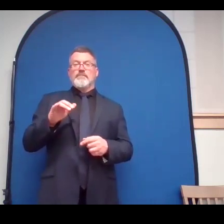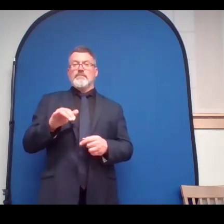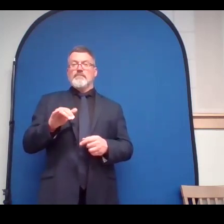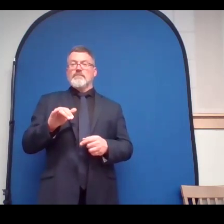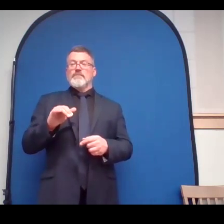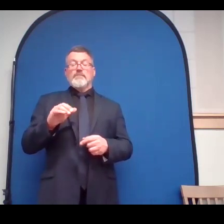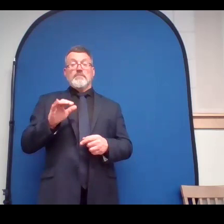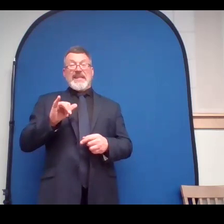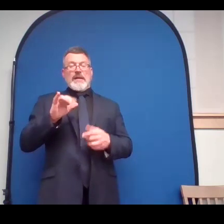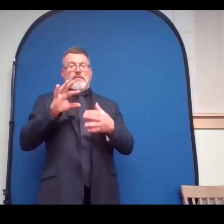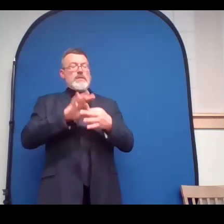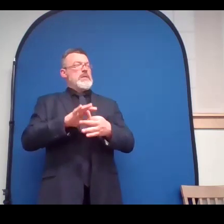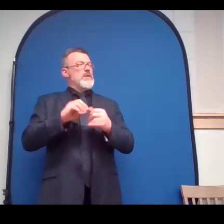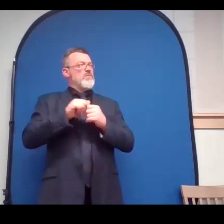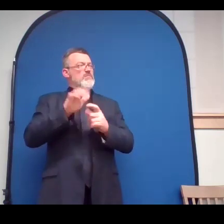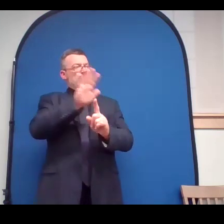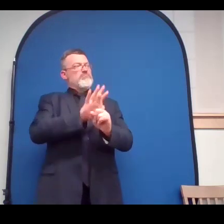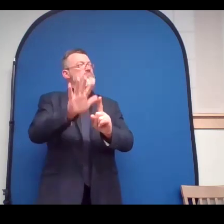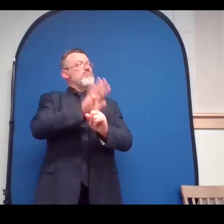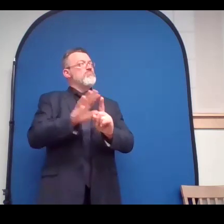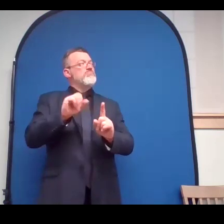Know his, or I guess